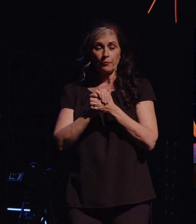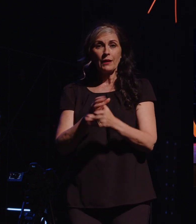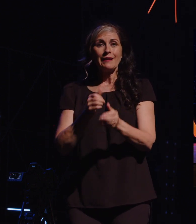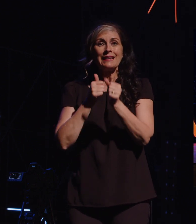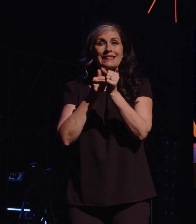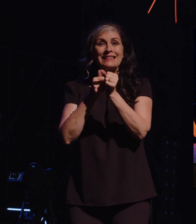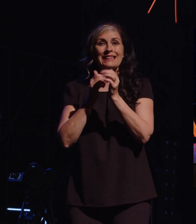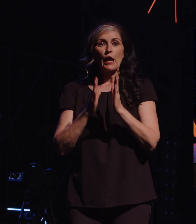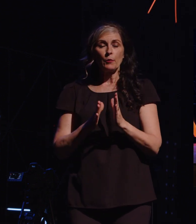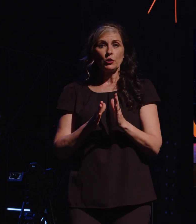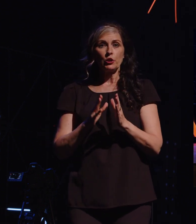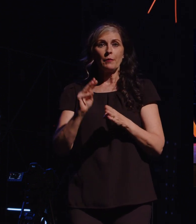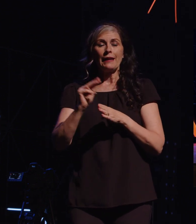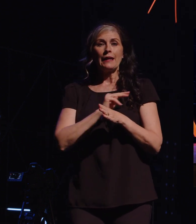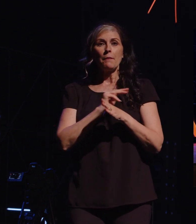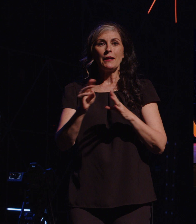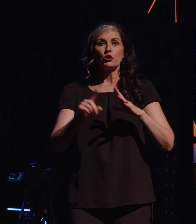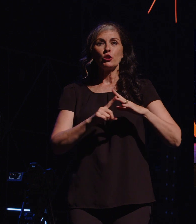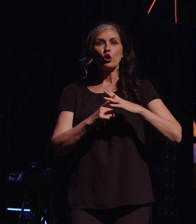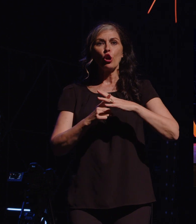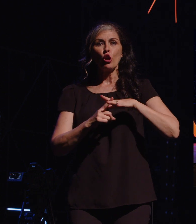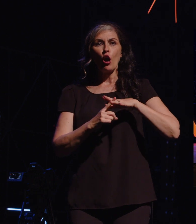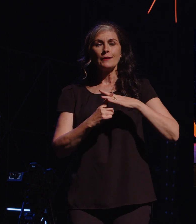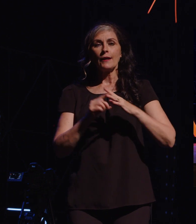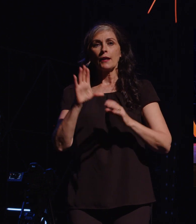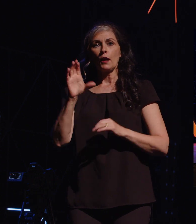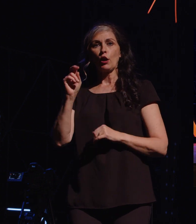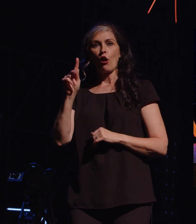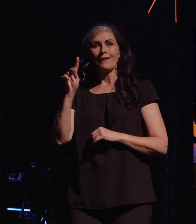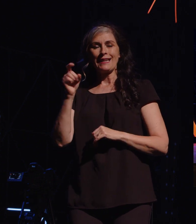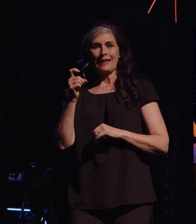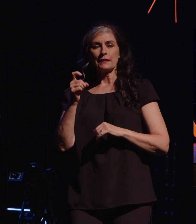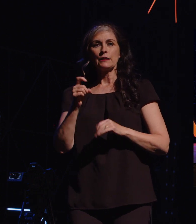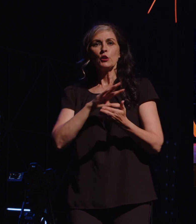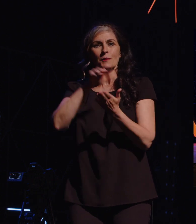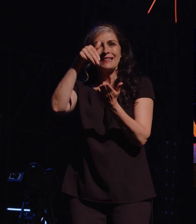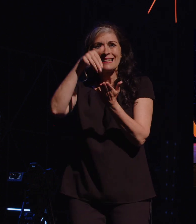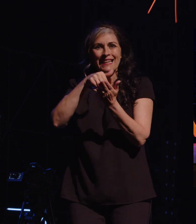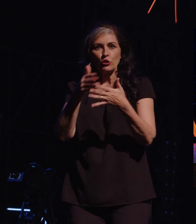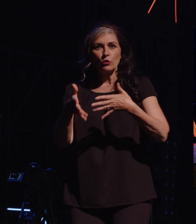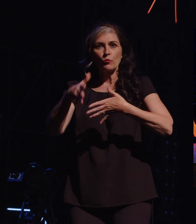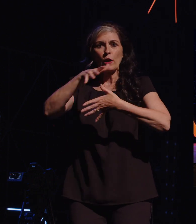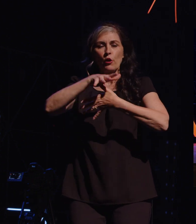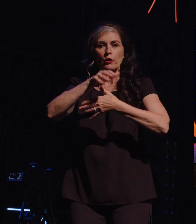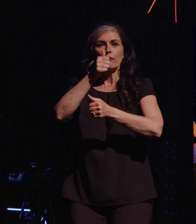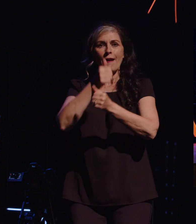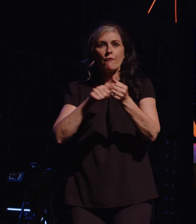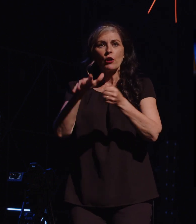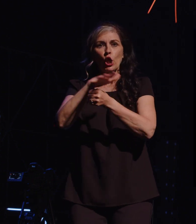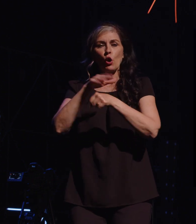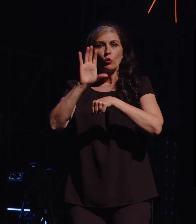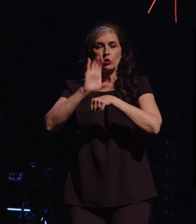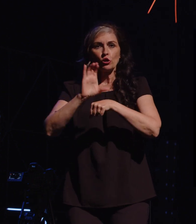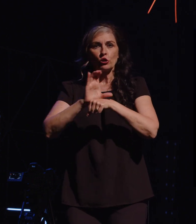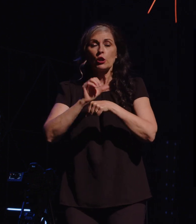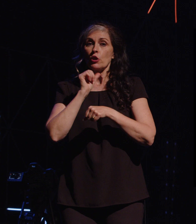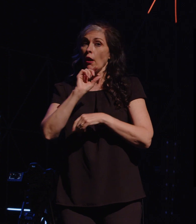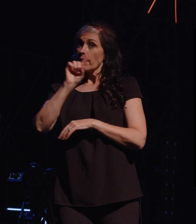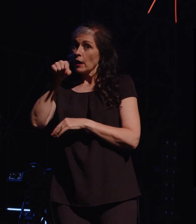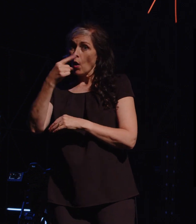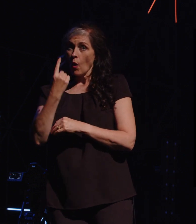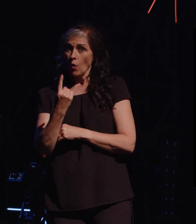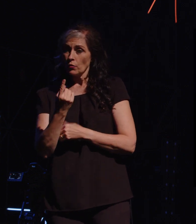Discipleship in a missions context should be a central priority for every local church. Right? It's not the